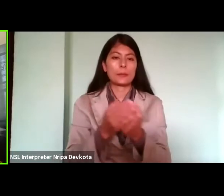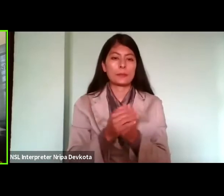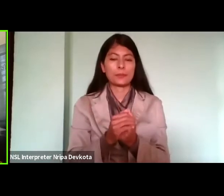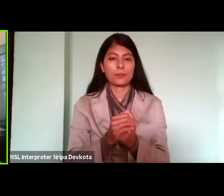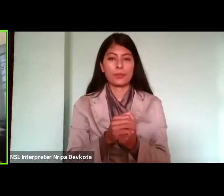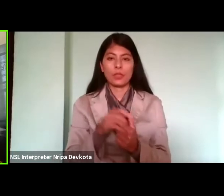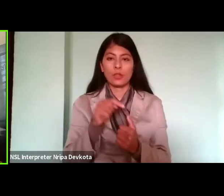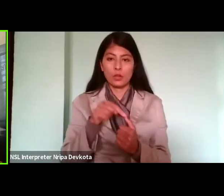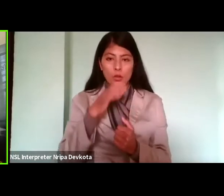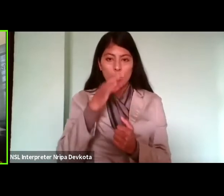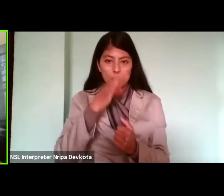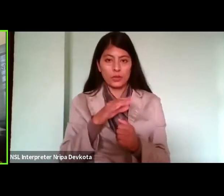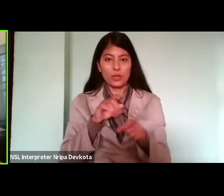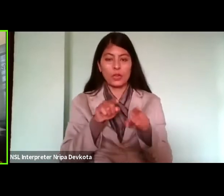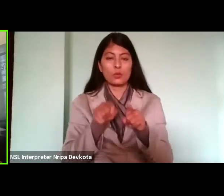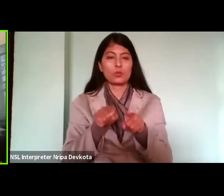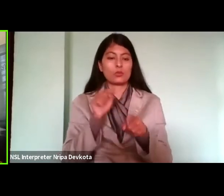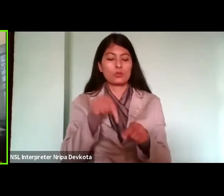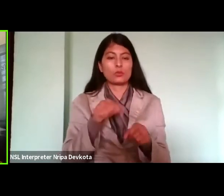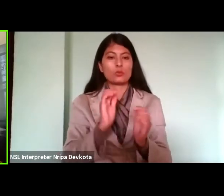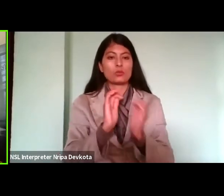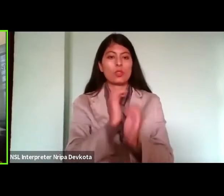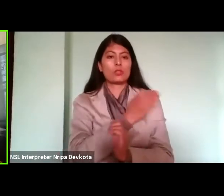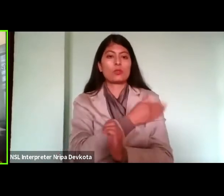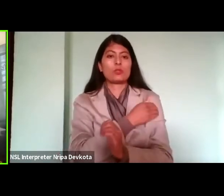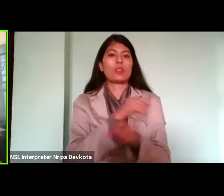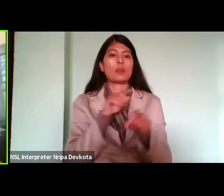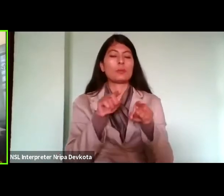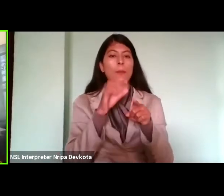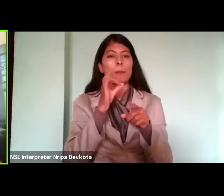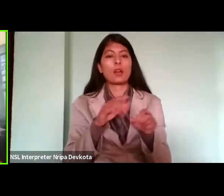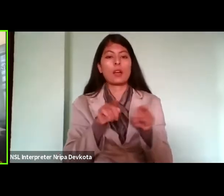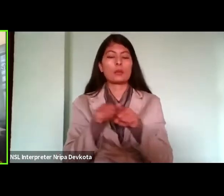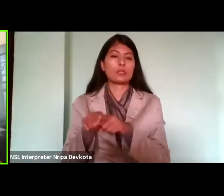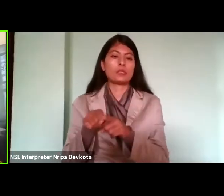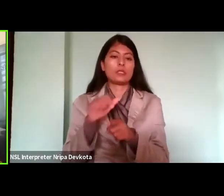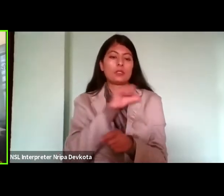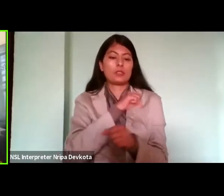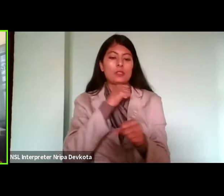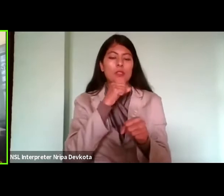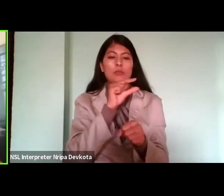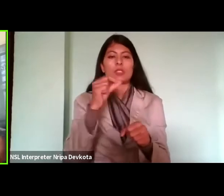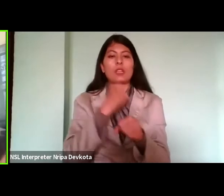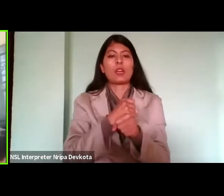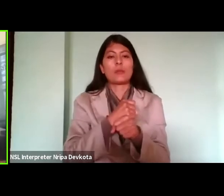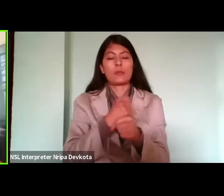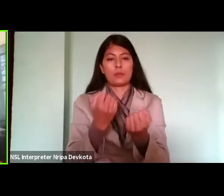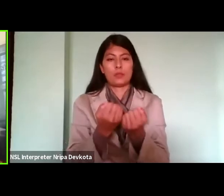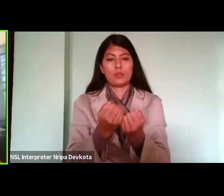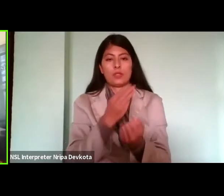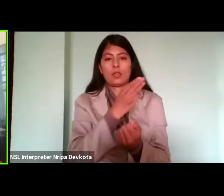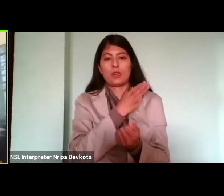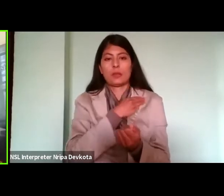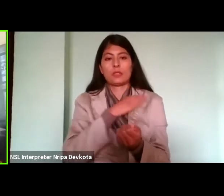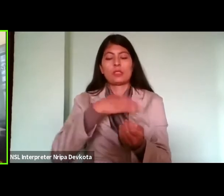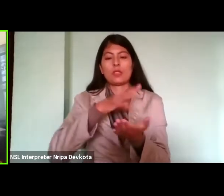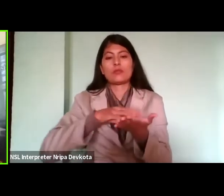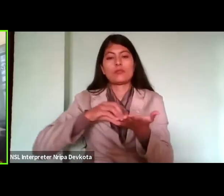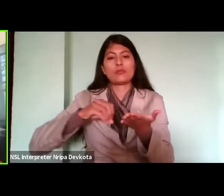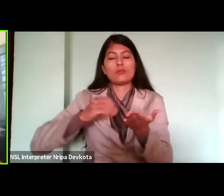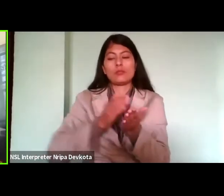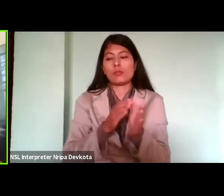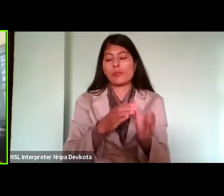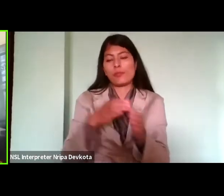this recommendation is actually excluding sex workers from all other recommendations, because